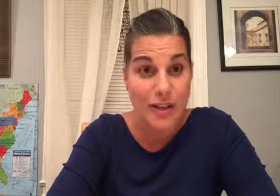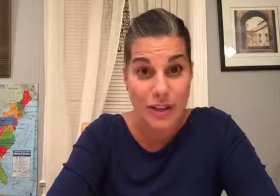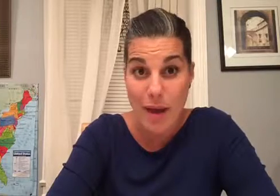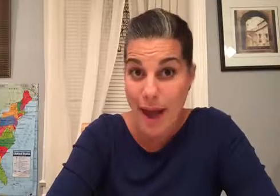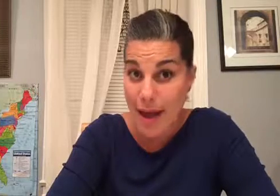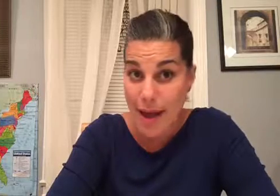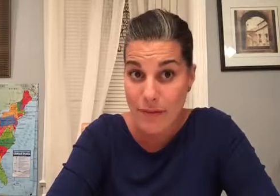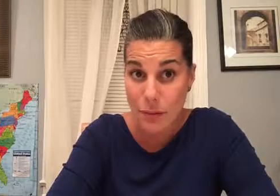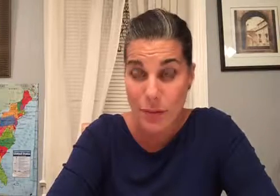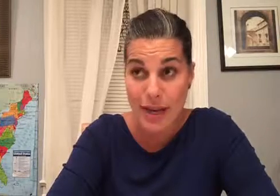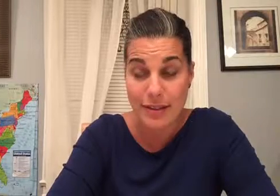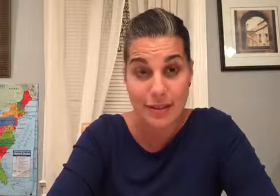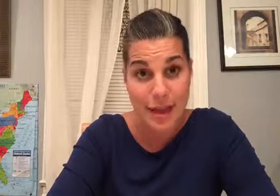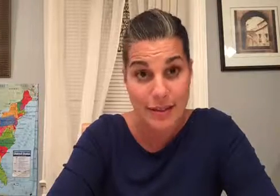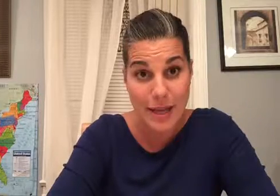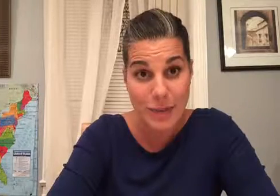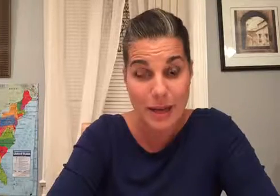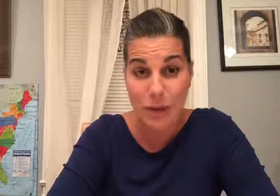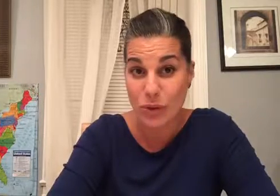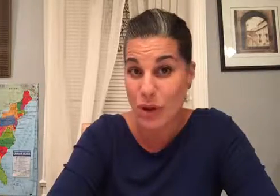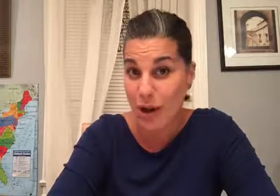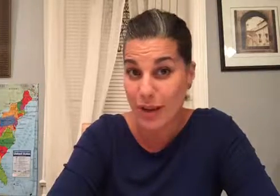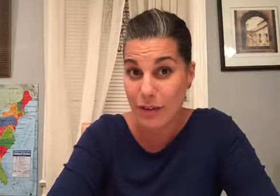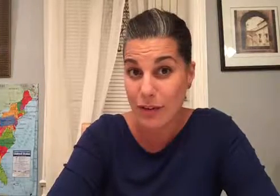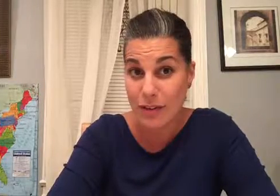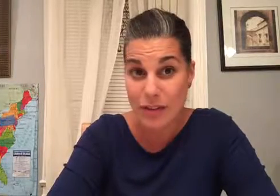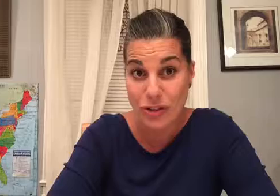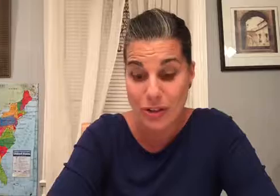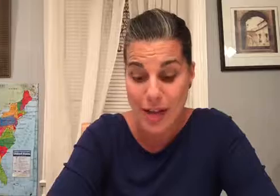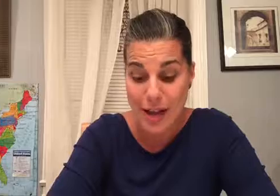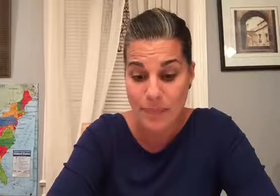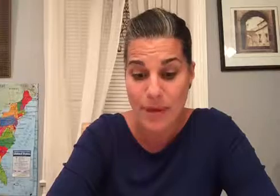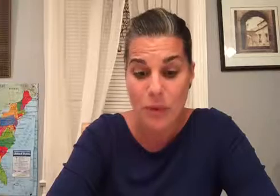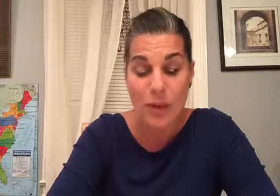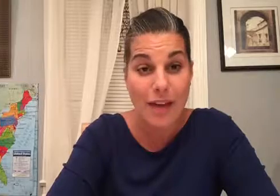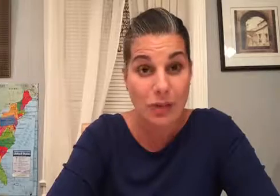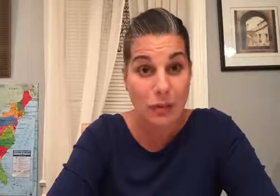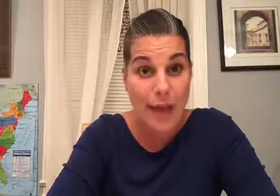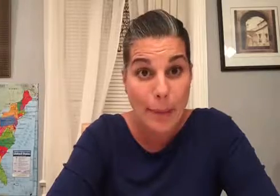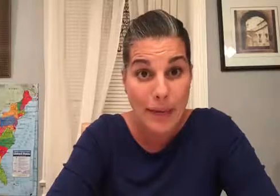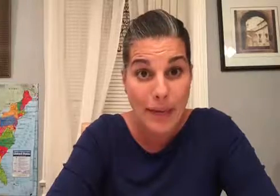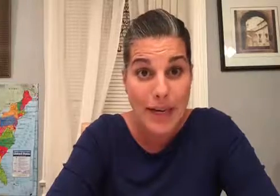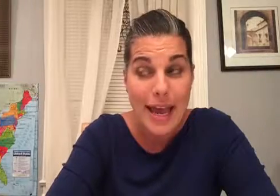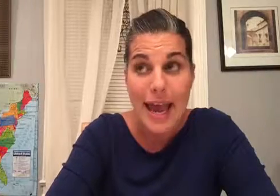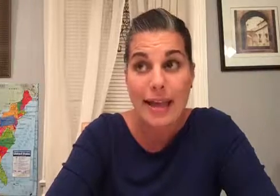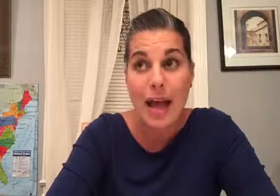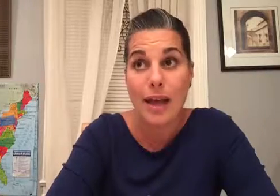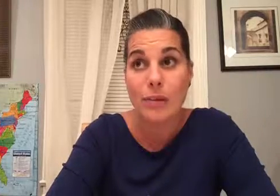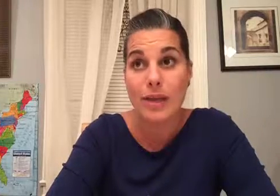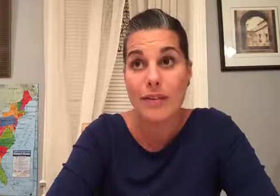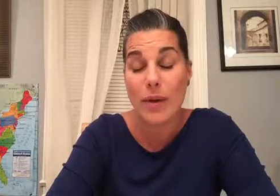that you have when we get to class next week, and we'll talk again for discussion time. We'll have new vocabulary, and I will give you